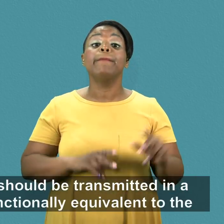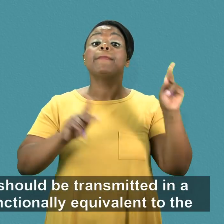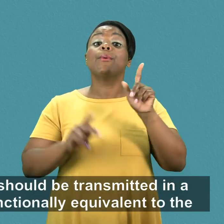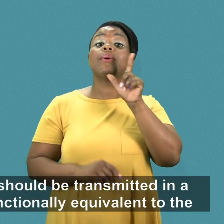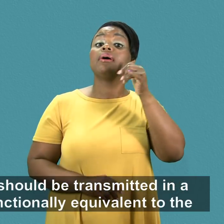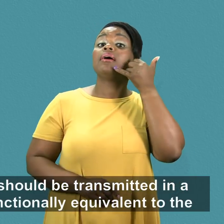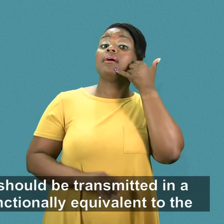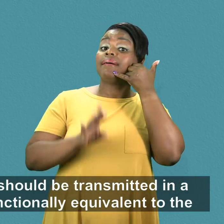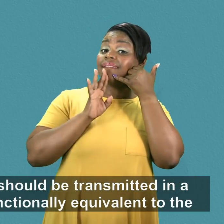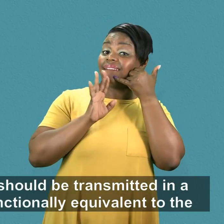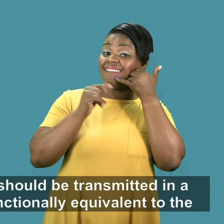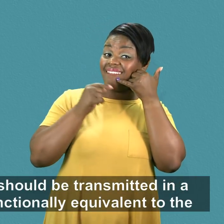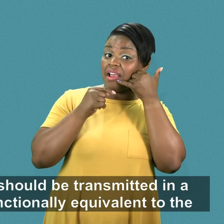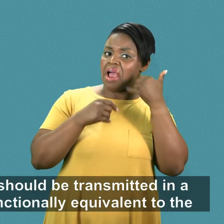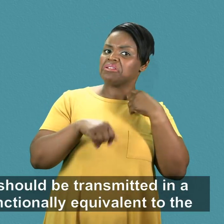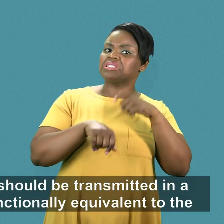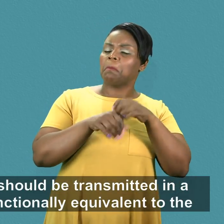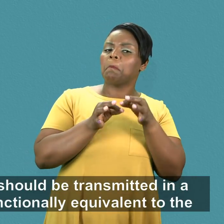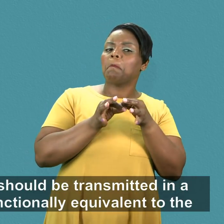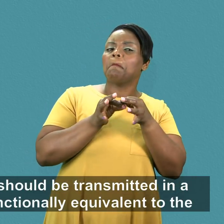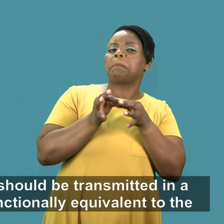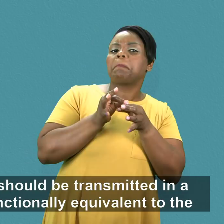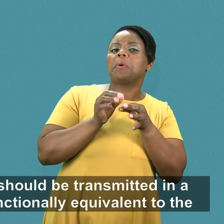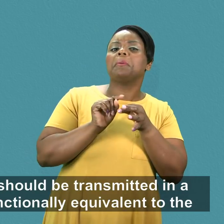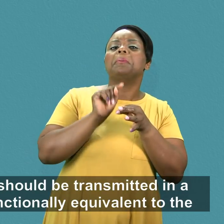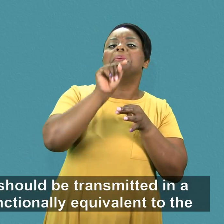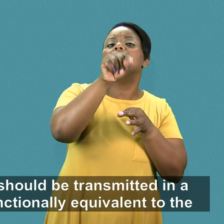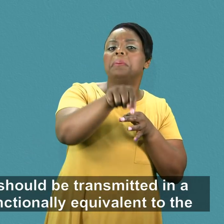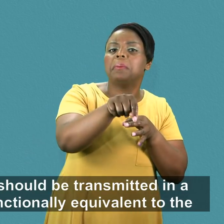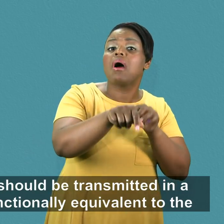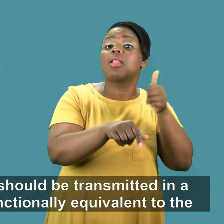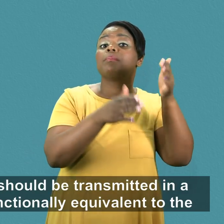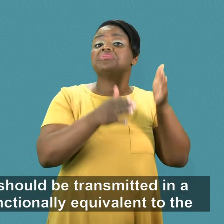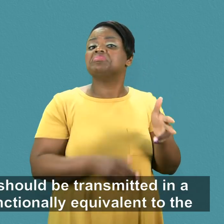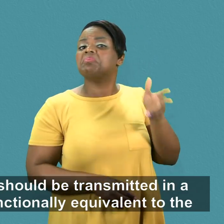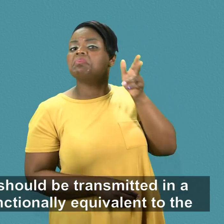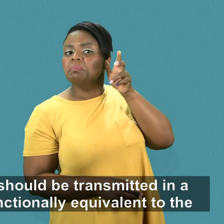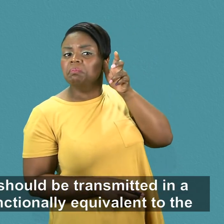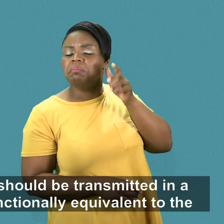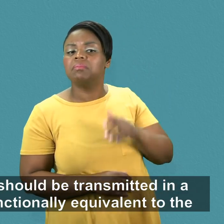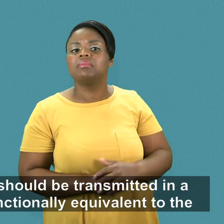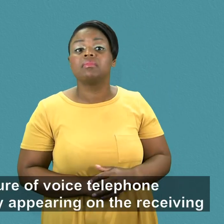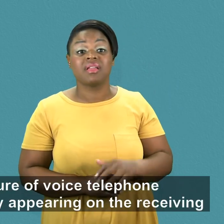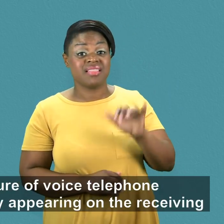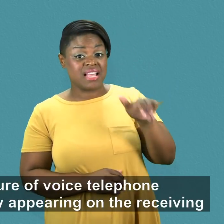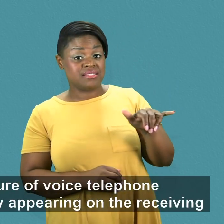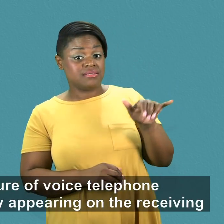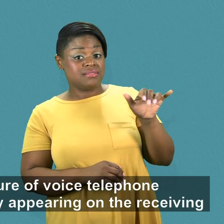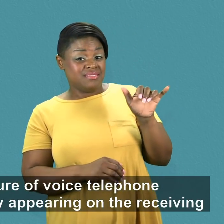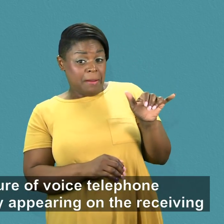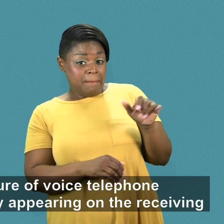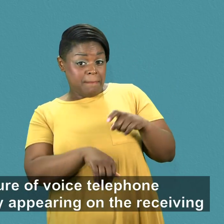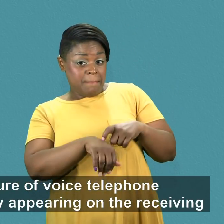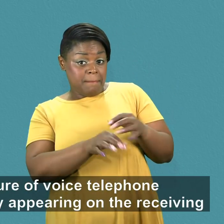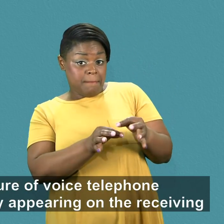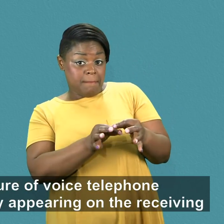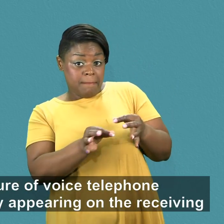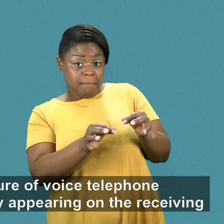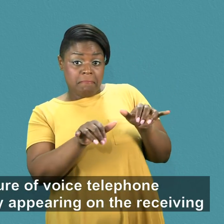Text characters should be transmitted in a manner that is functionally equivalent to the real-time nature of voice telephone communications